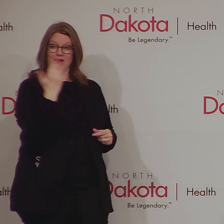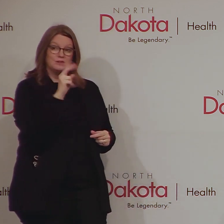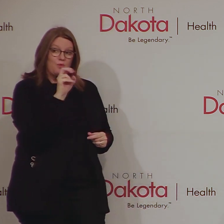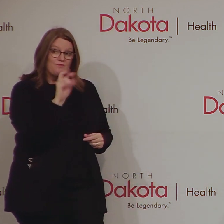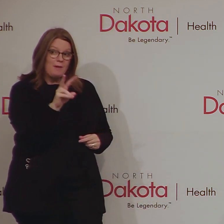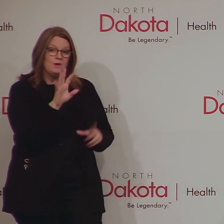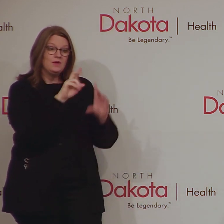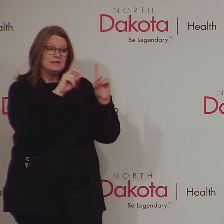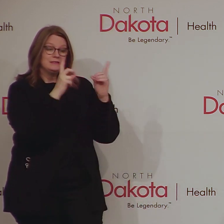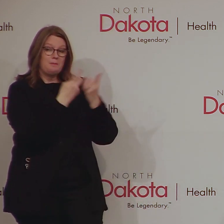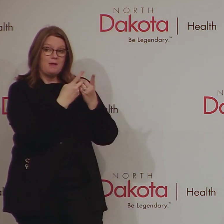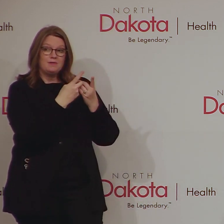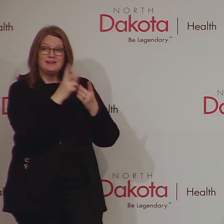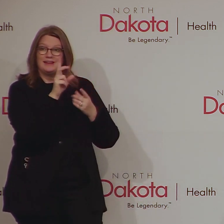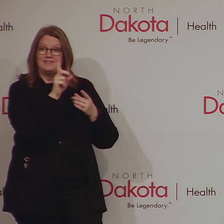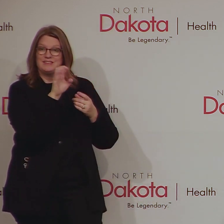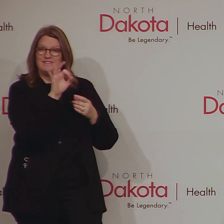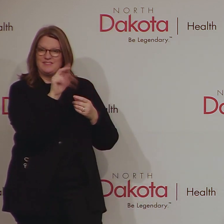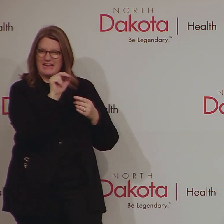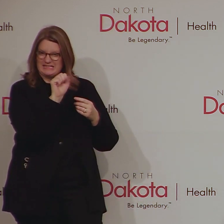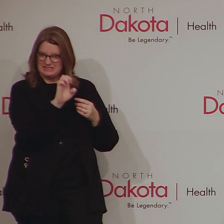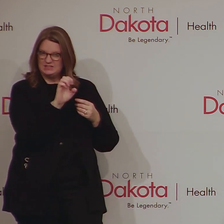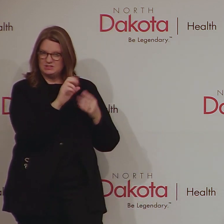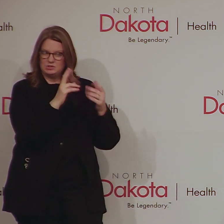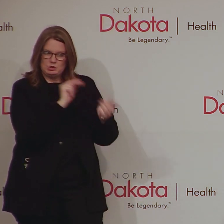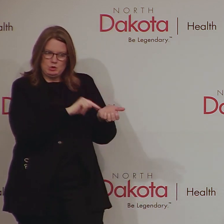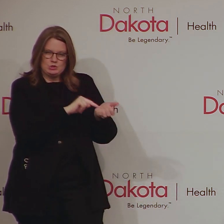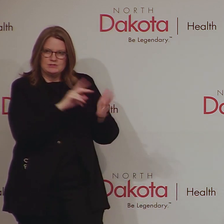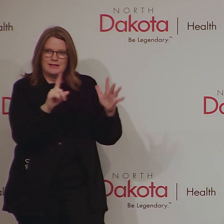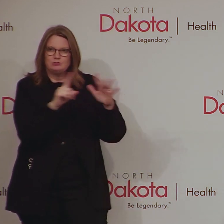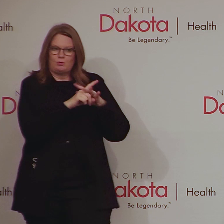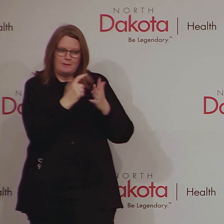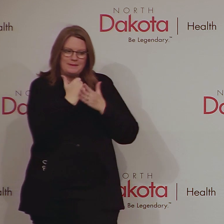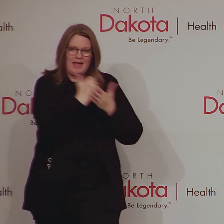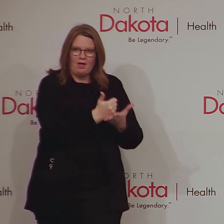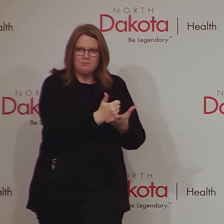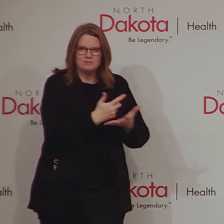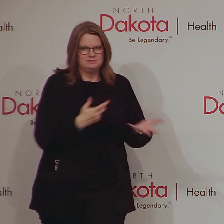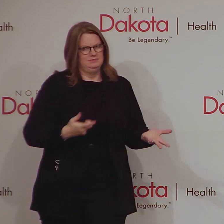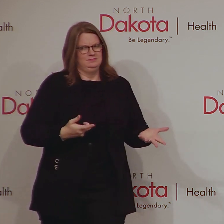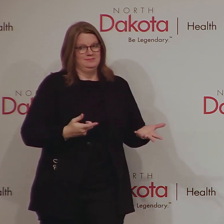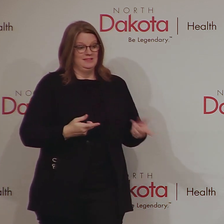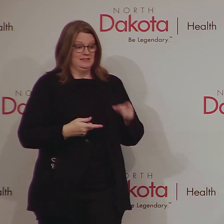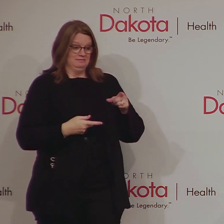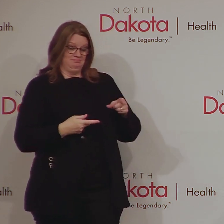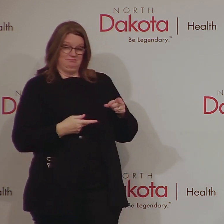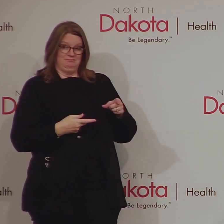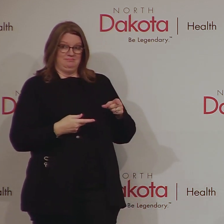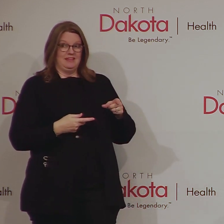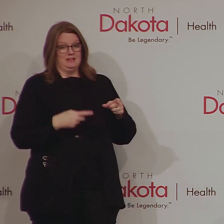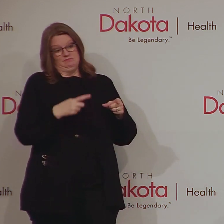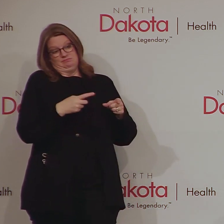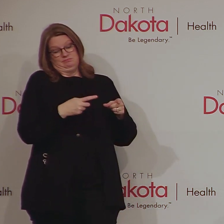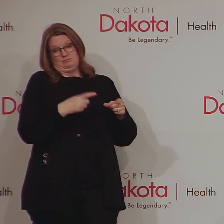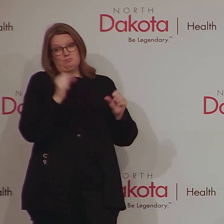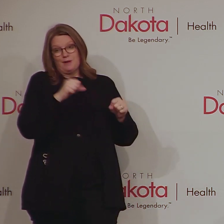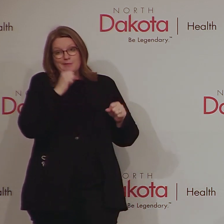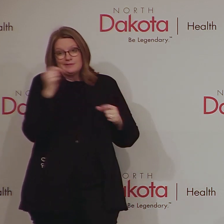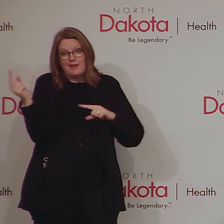the Department of Defense nurses that came to North Dakota, it's unlikely that those would have been moved to any state that